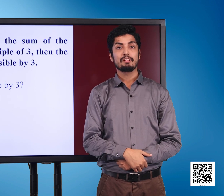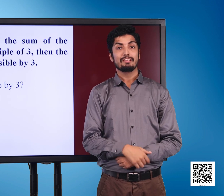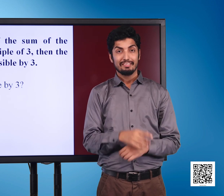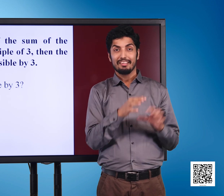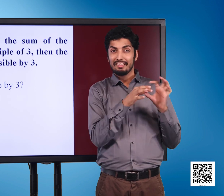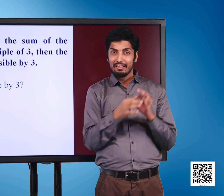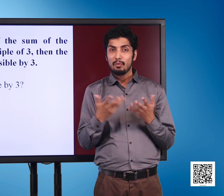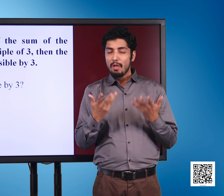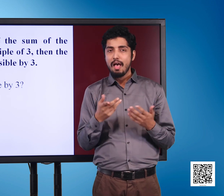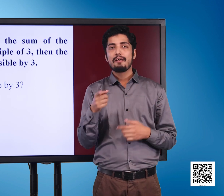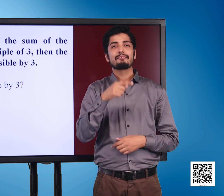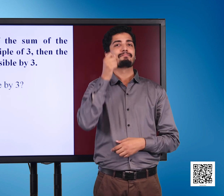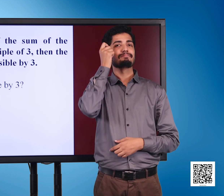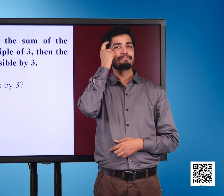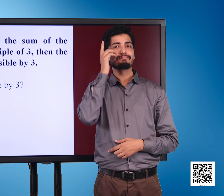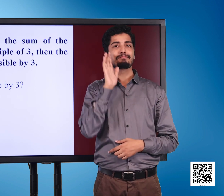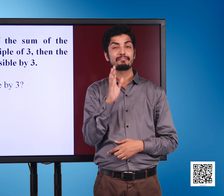We say that if the sum of the